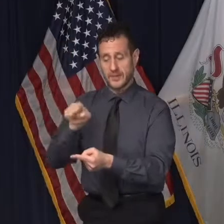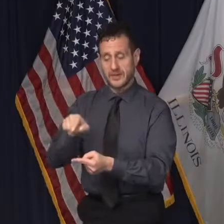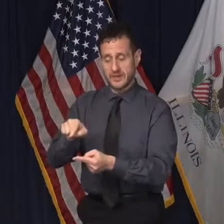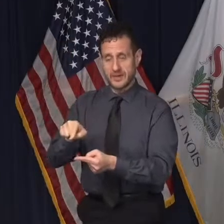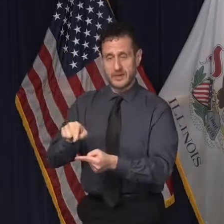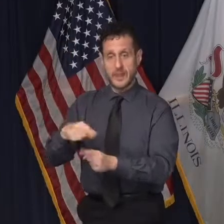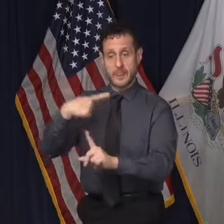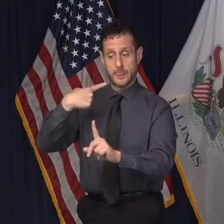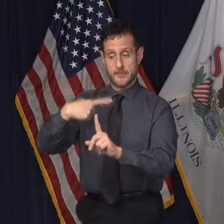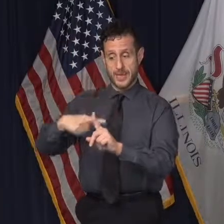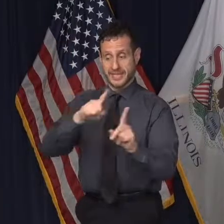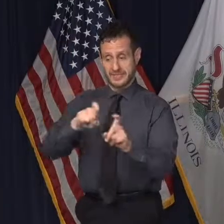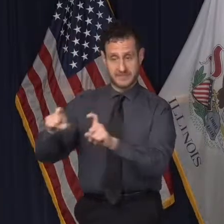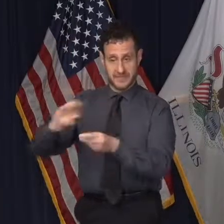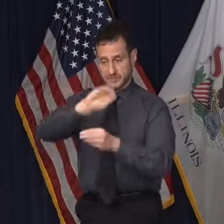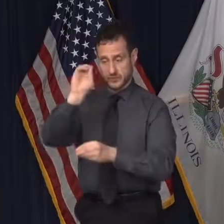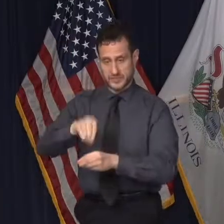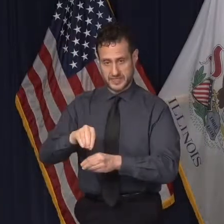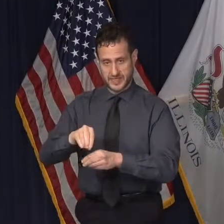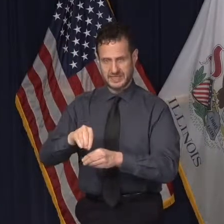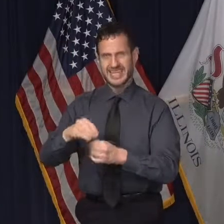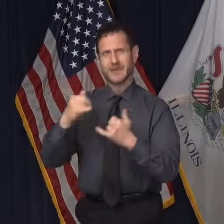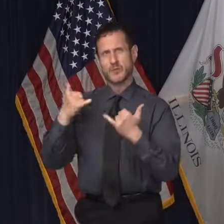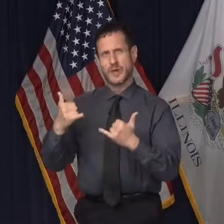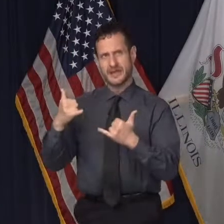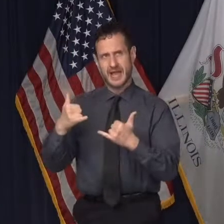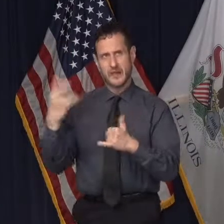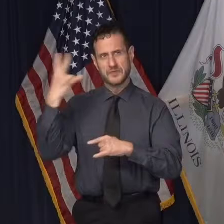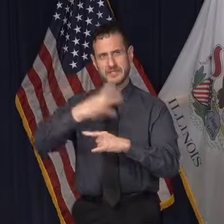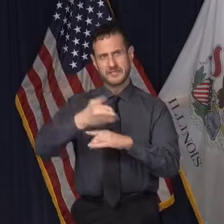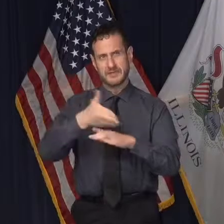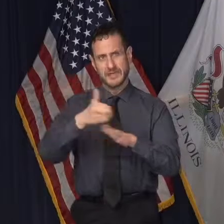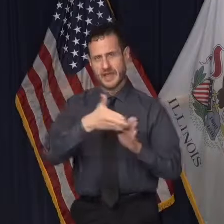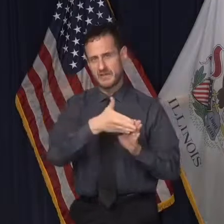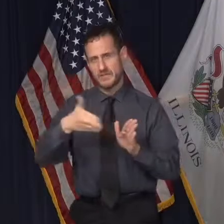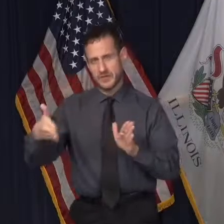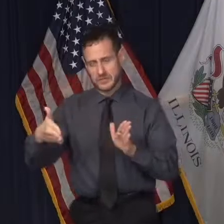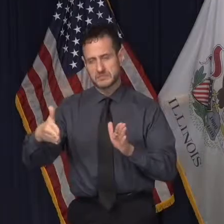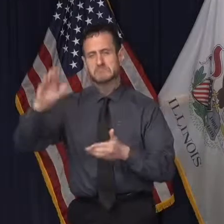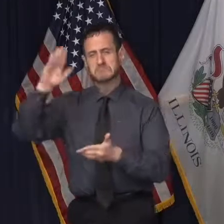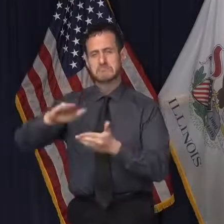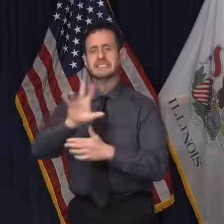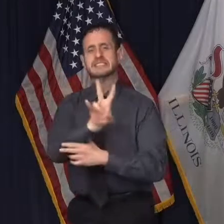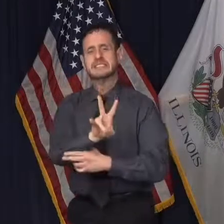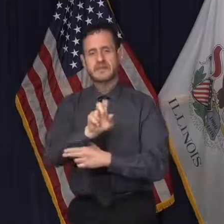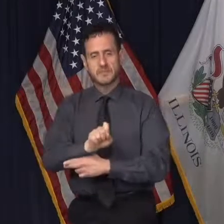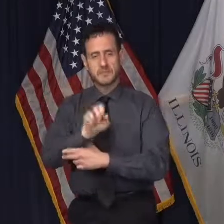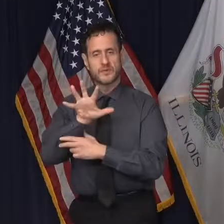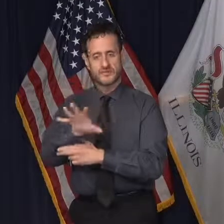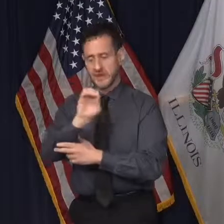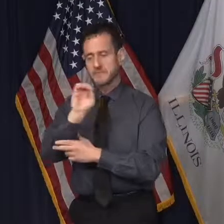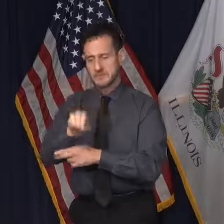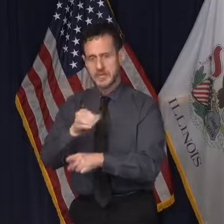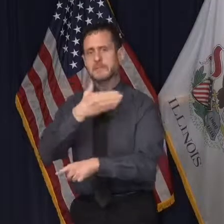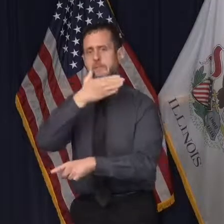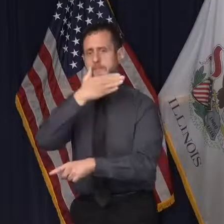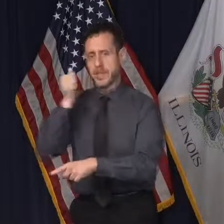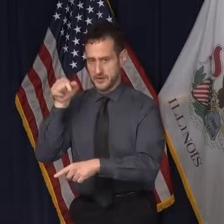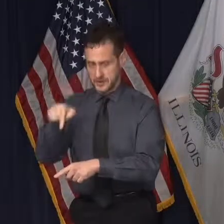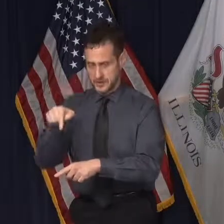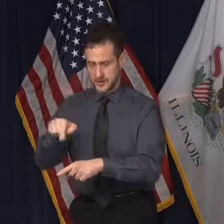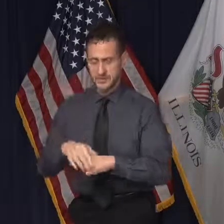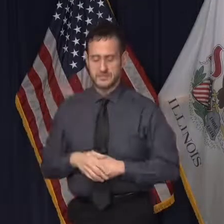positivity rates with a current 7-day rolling average of 7.5%. As I've outlined,